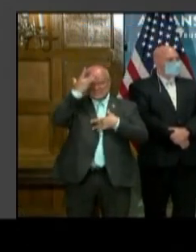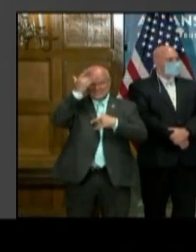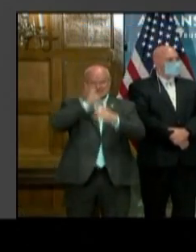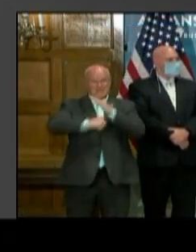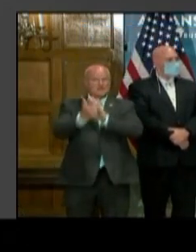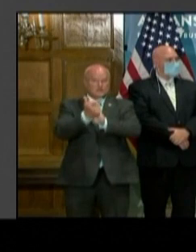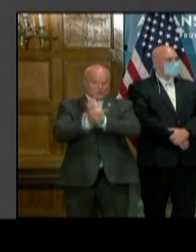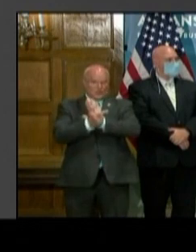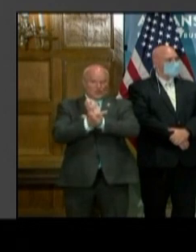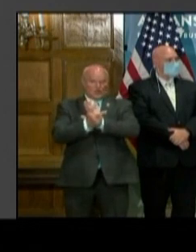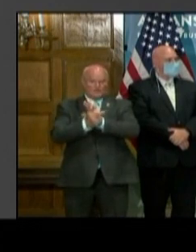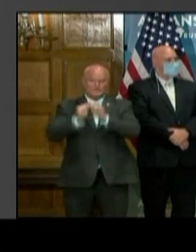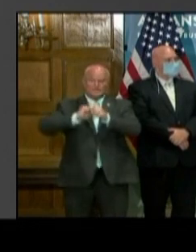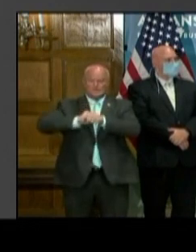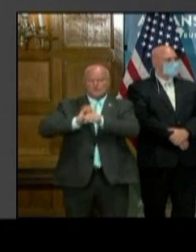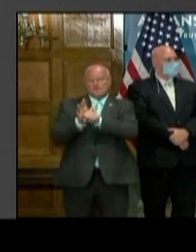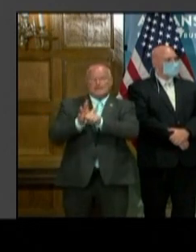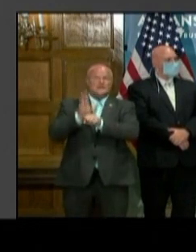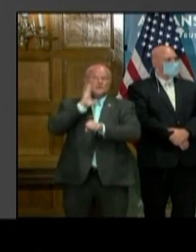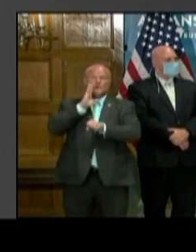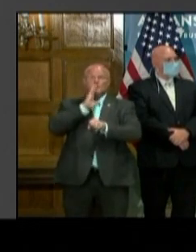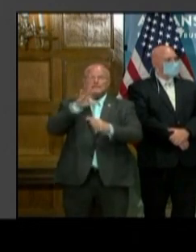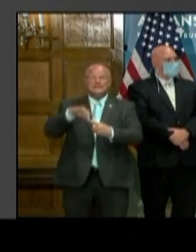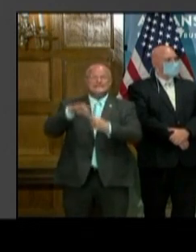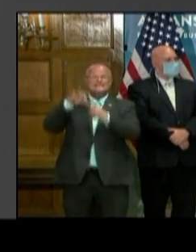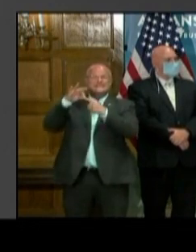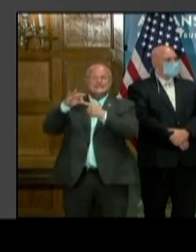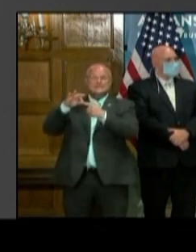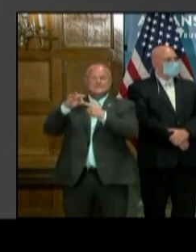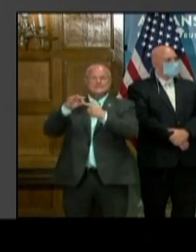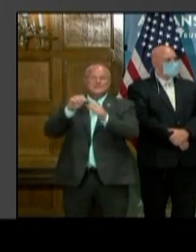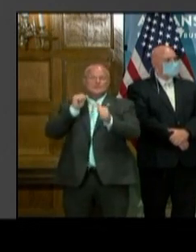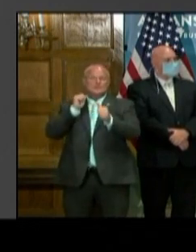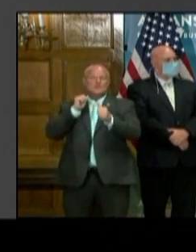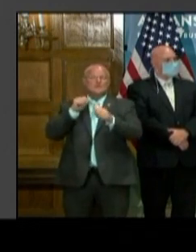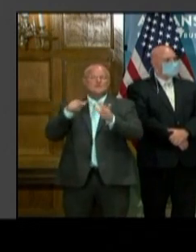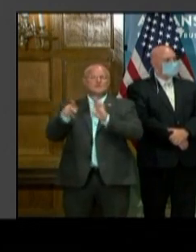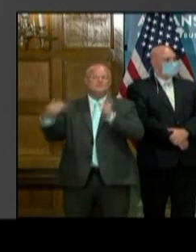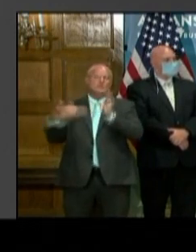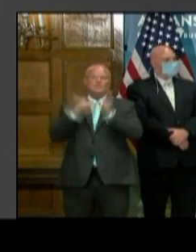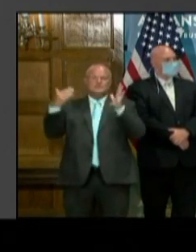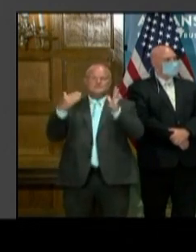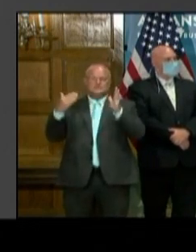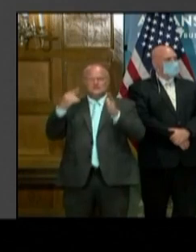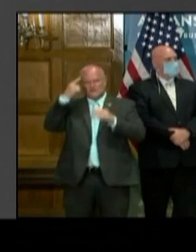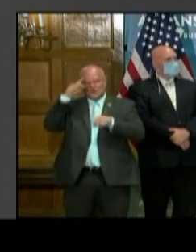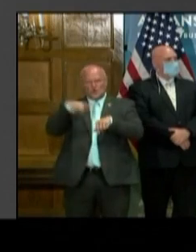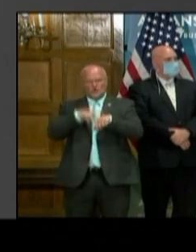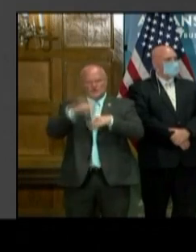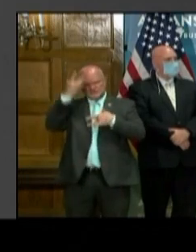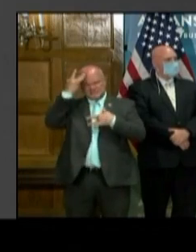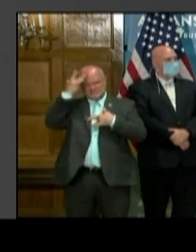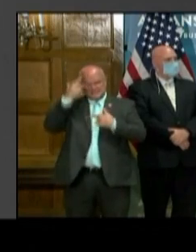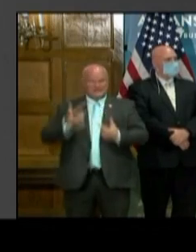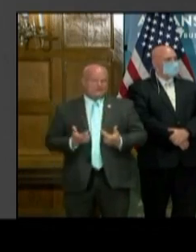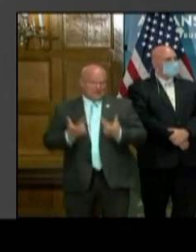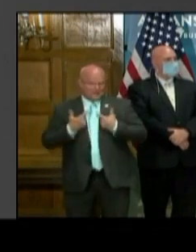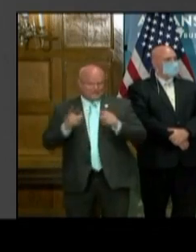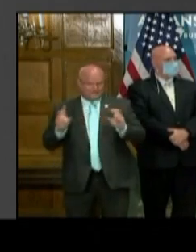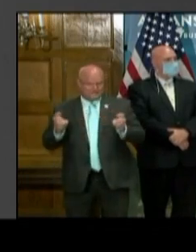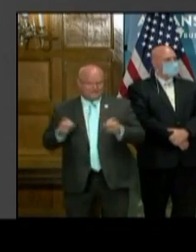the law. COVID-19 shall be an exception to the prohibition on compensation for ordinary diseases of